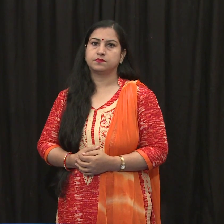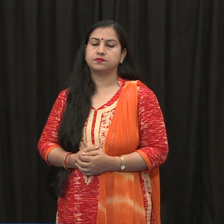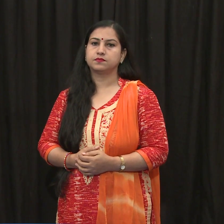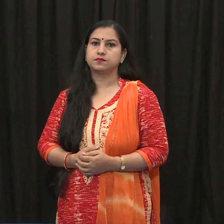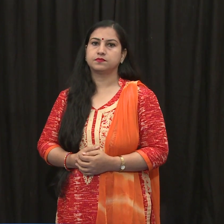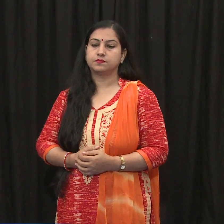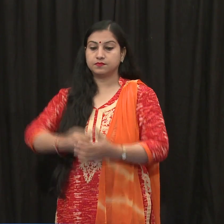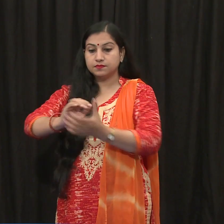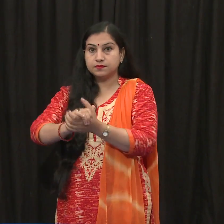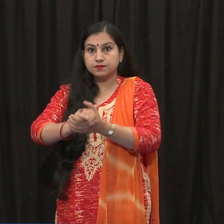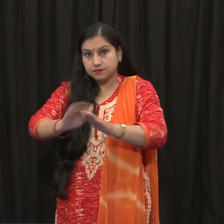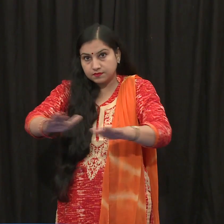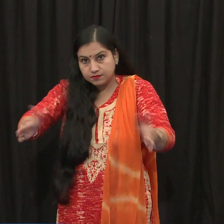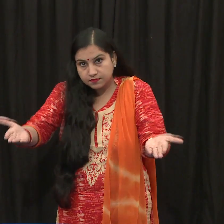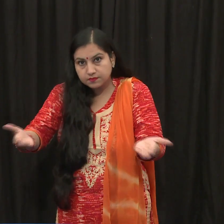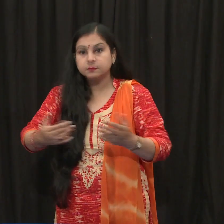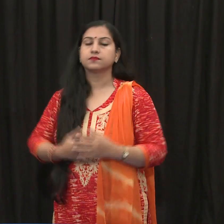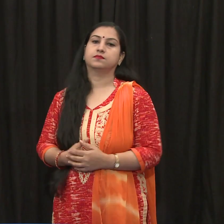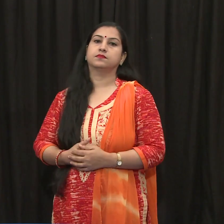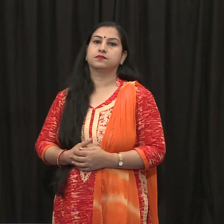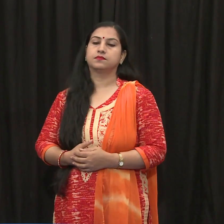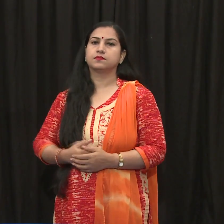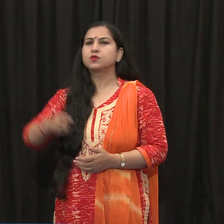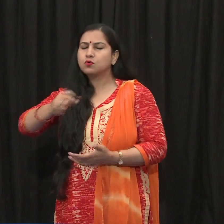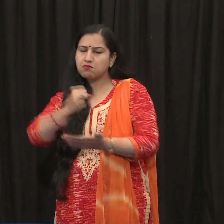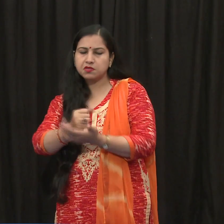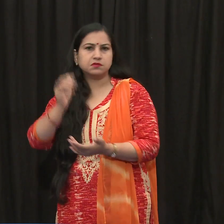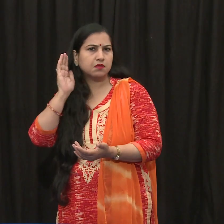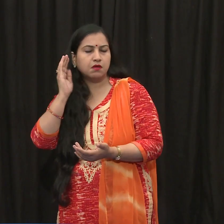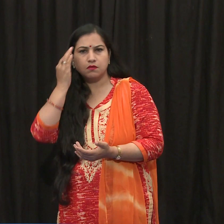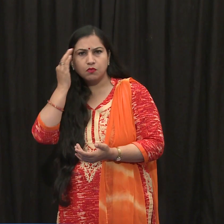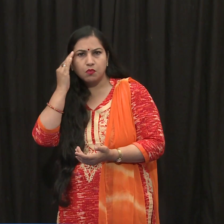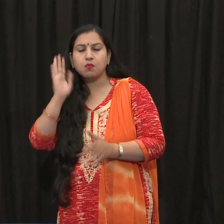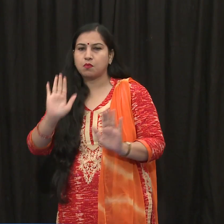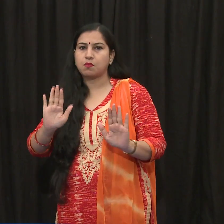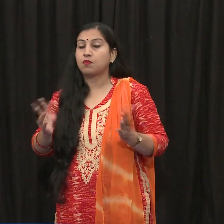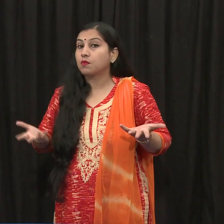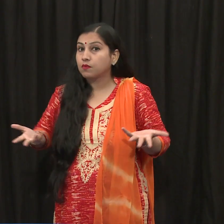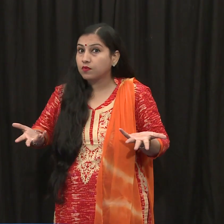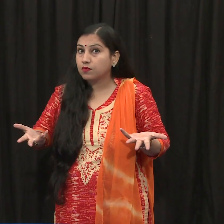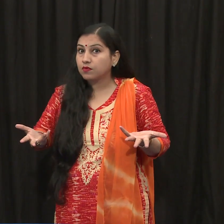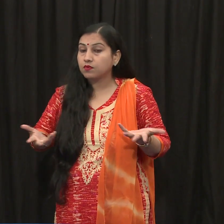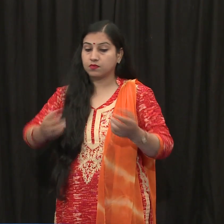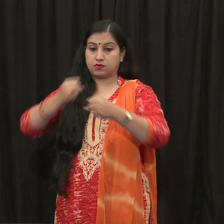Dear students, you must have heard about the Constitution of India.